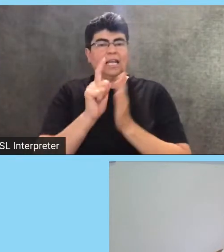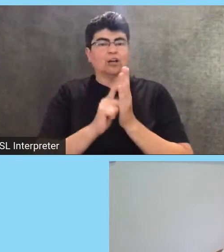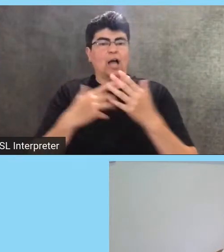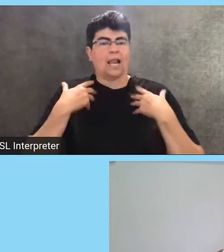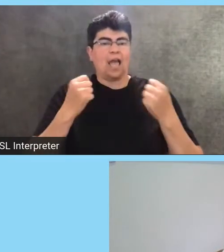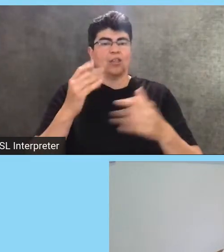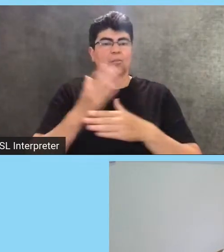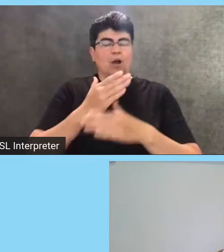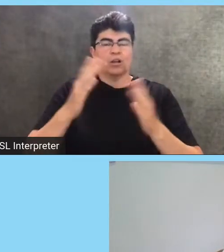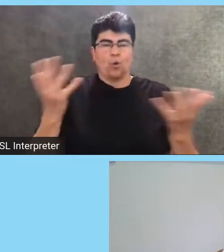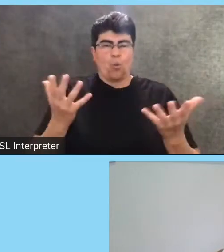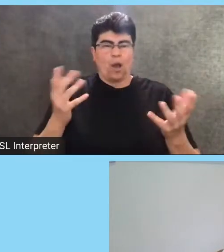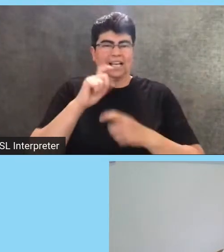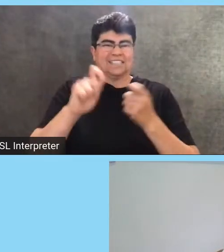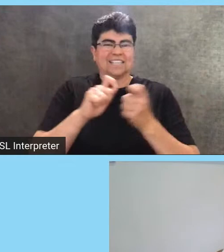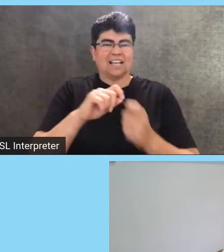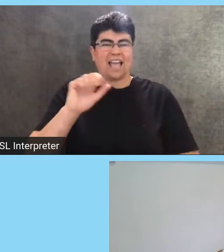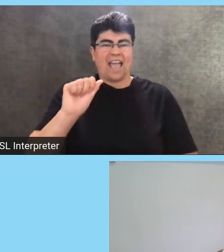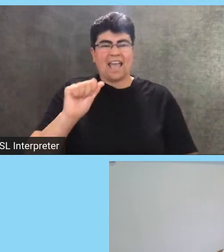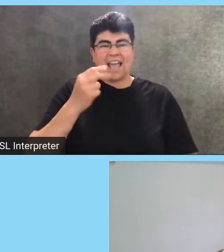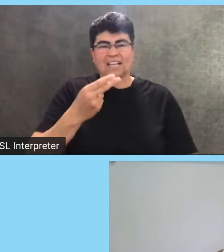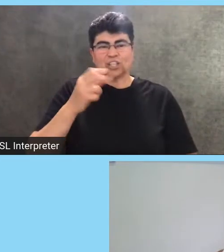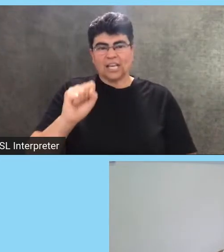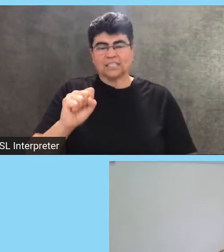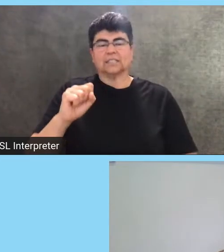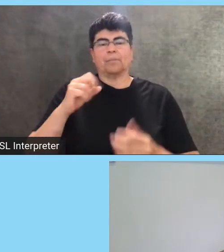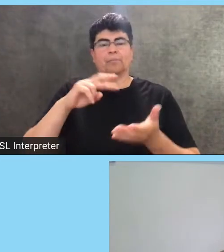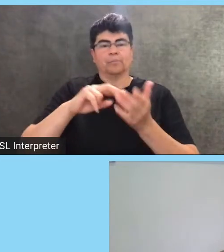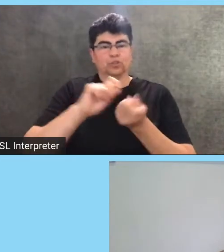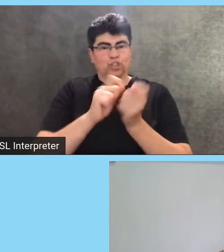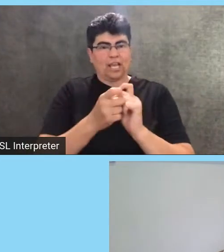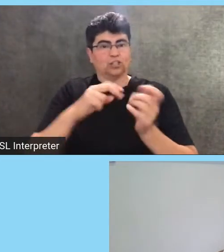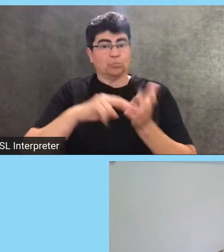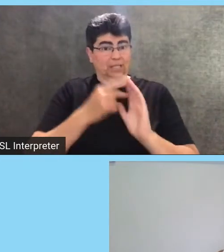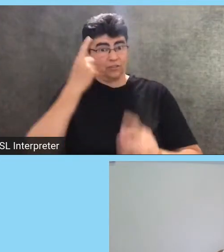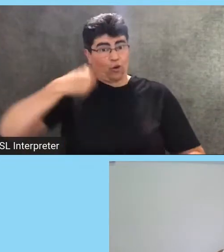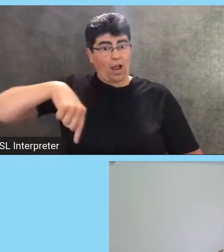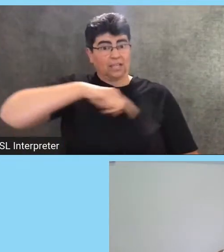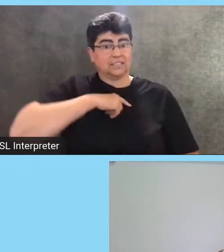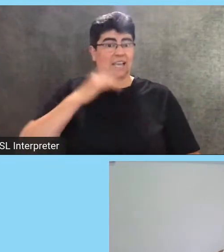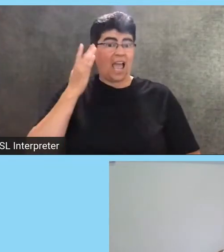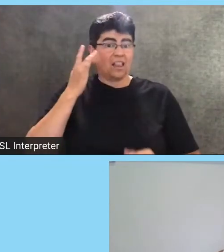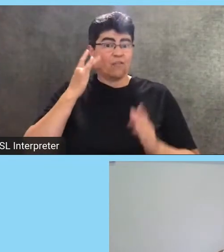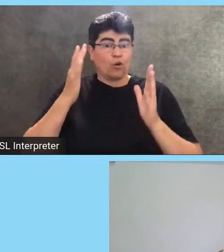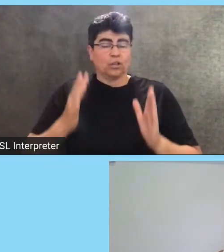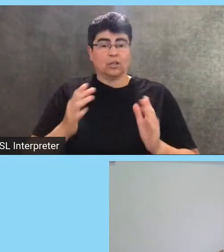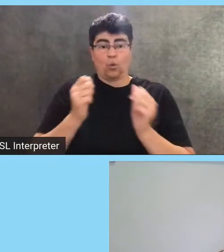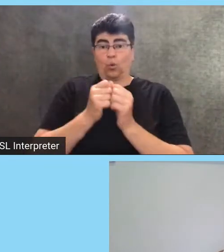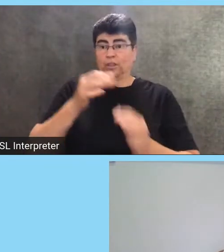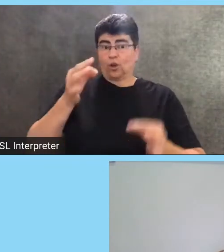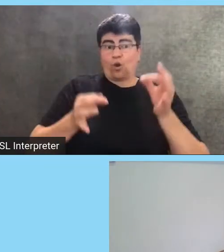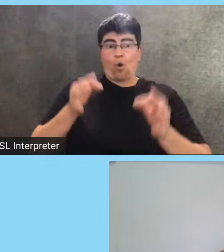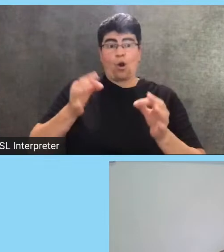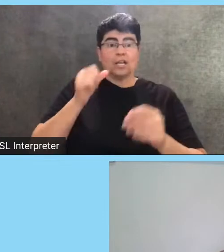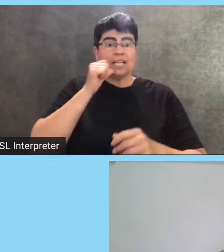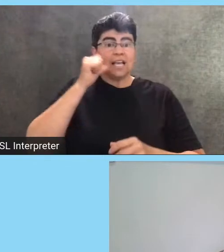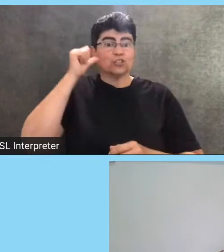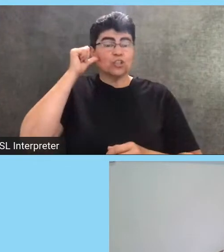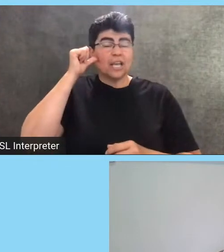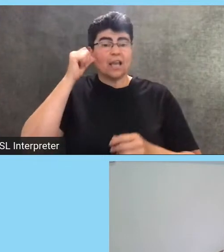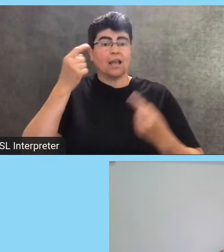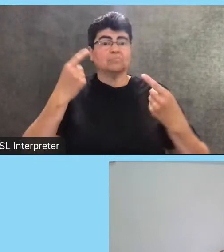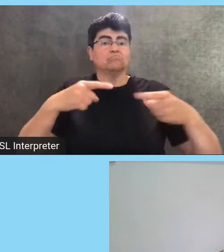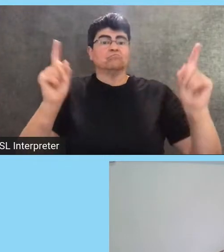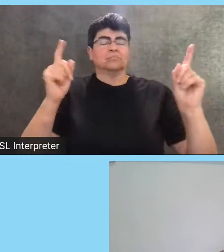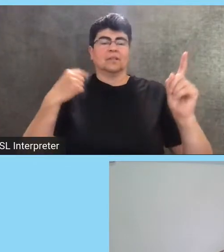exactly the AHS rule change means, especially for us Californians. And given yesterday's court's historic ruling, and the center